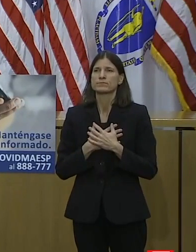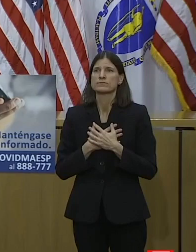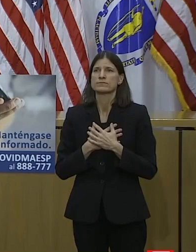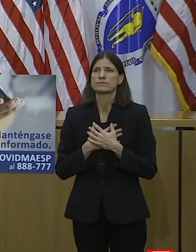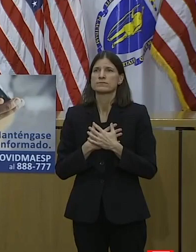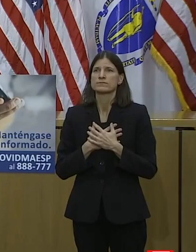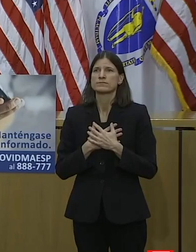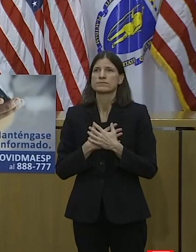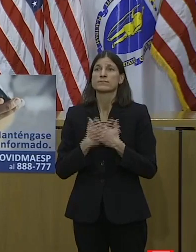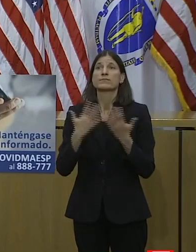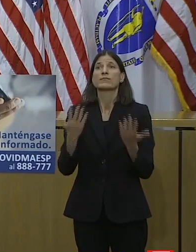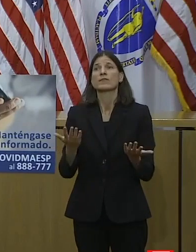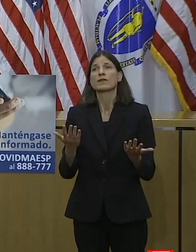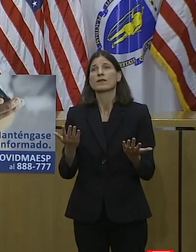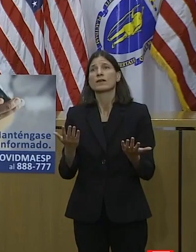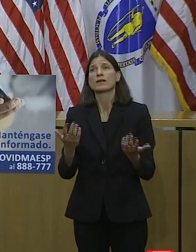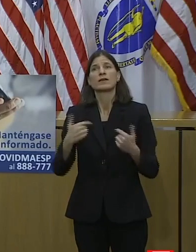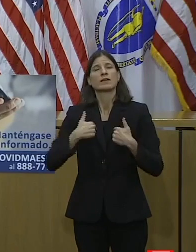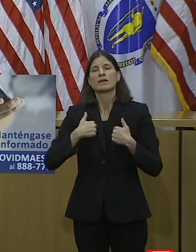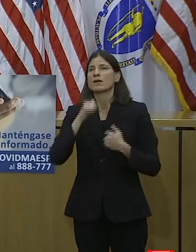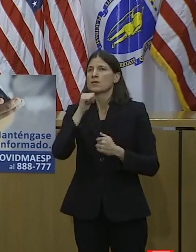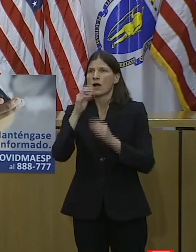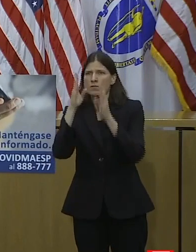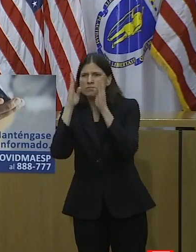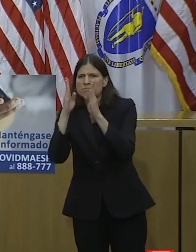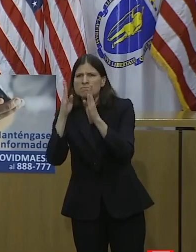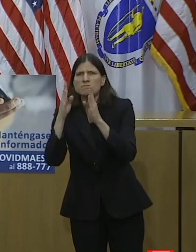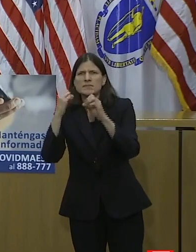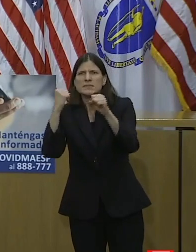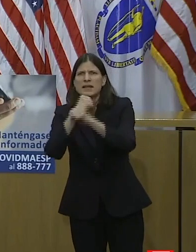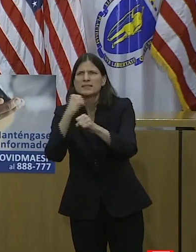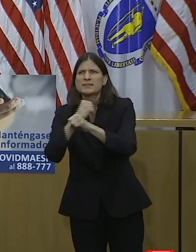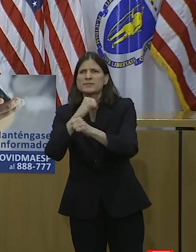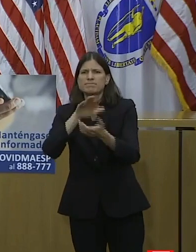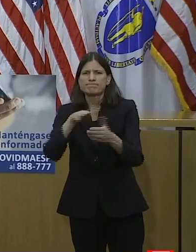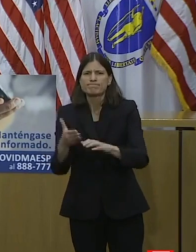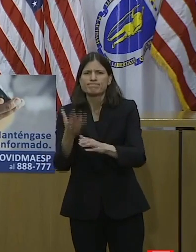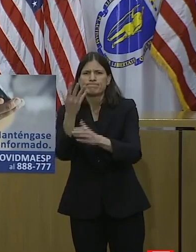the people who are behind the stories. And